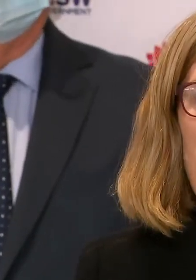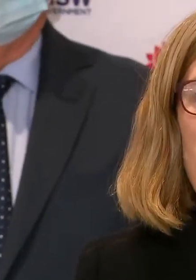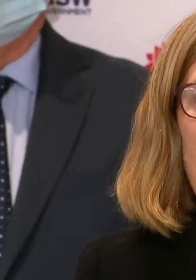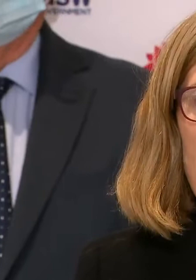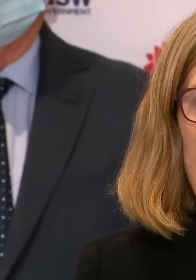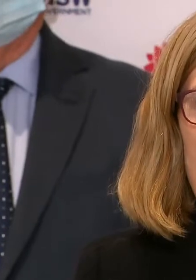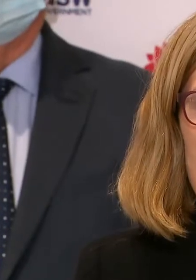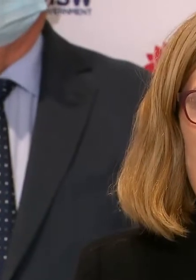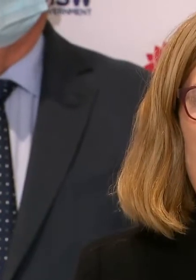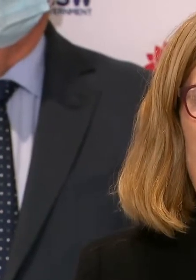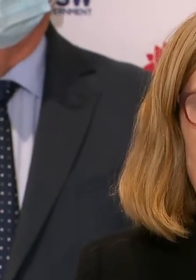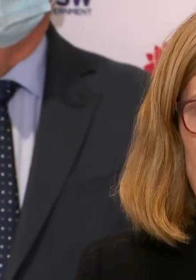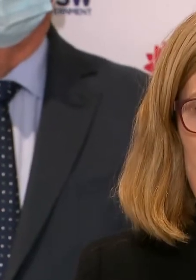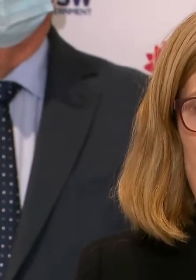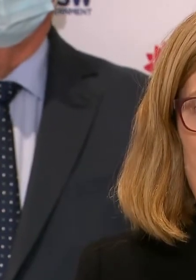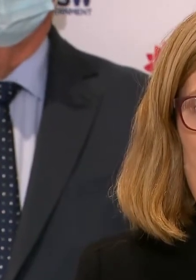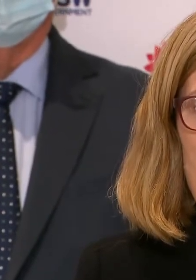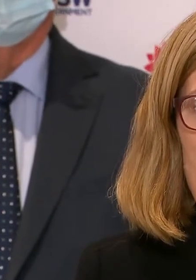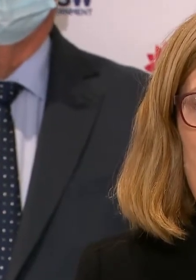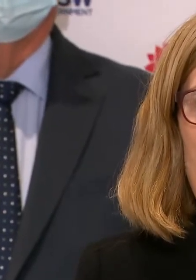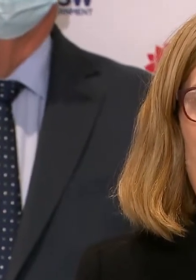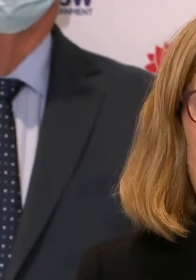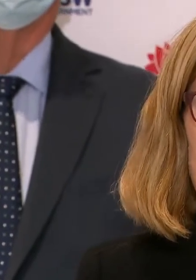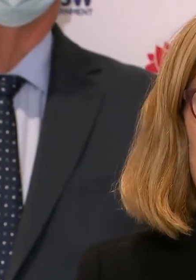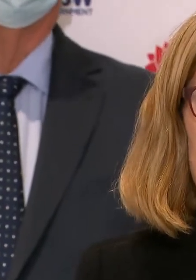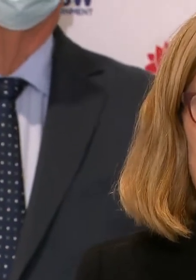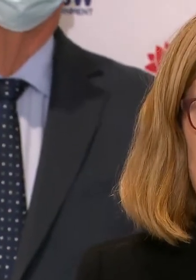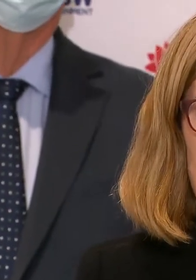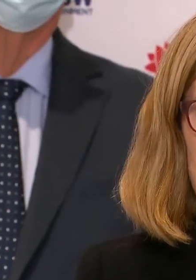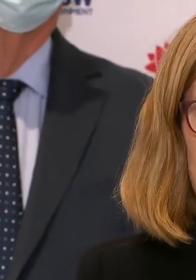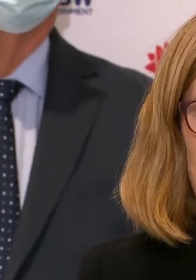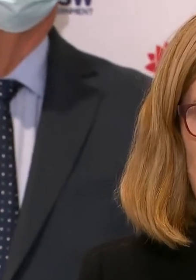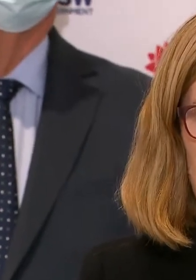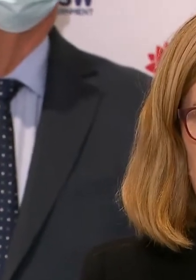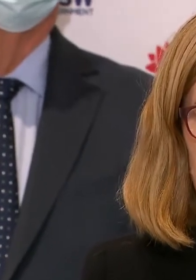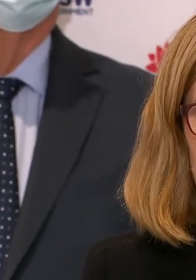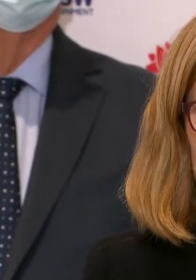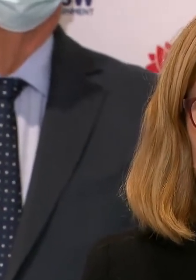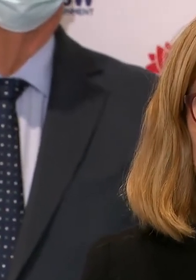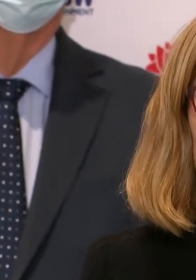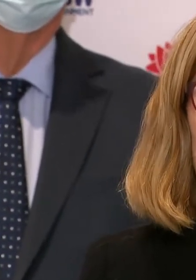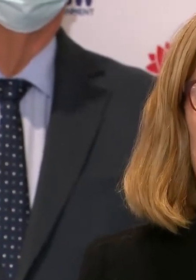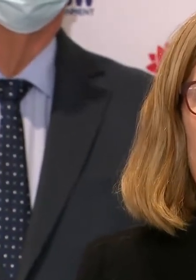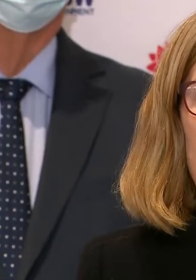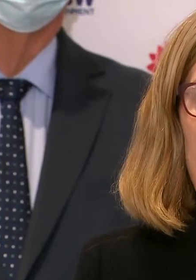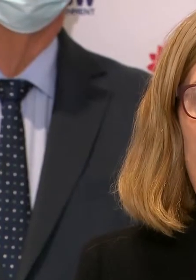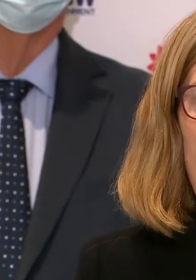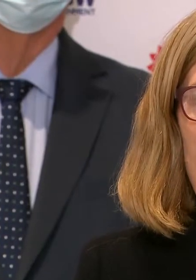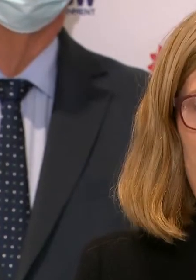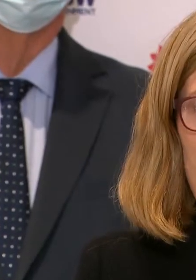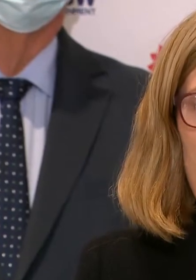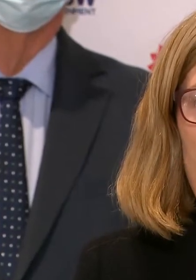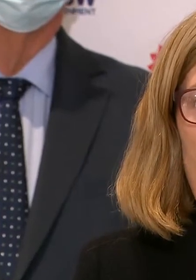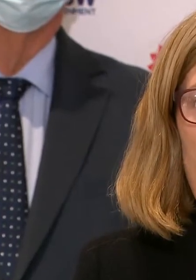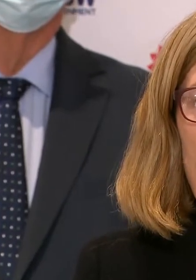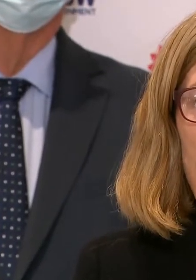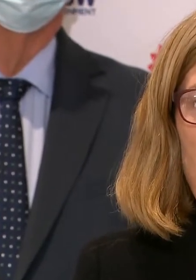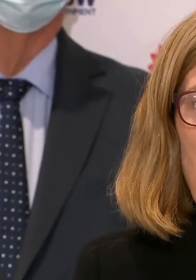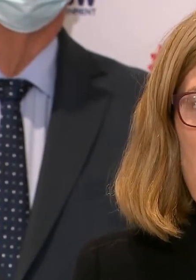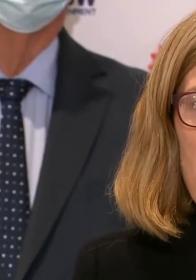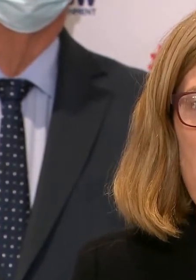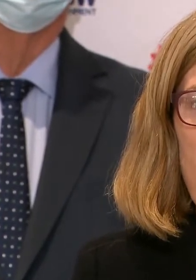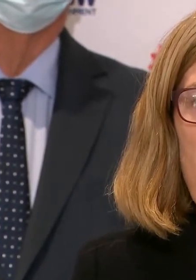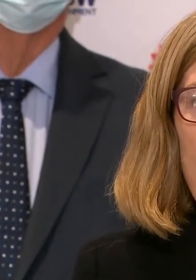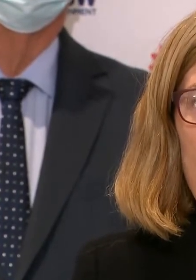been very challenging to interrupt those transmission chains. So the two areas that I've